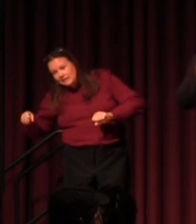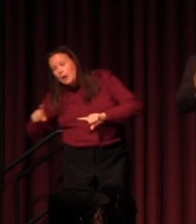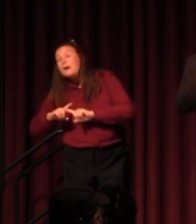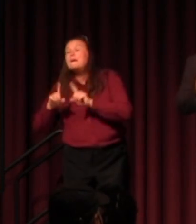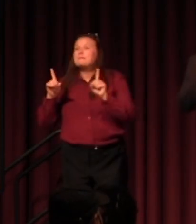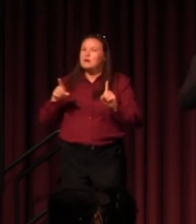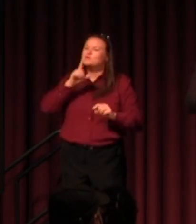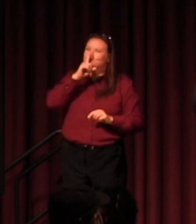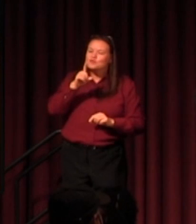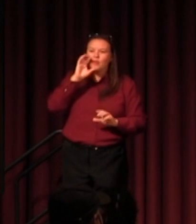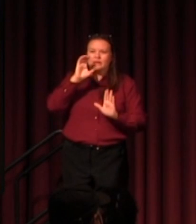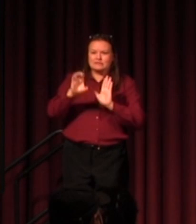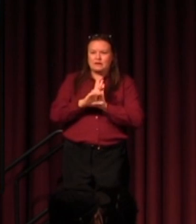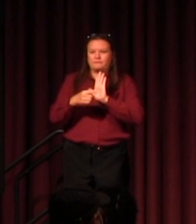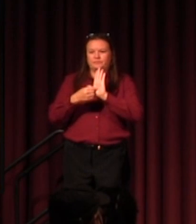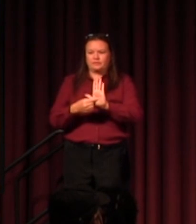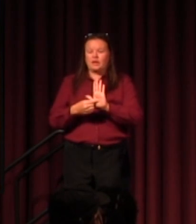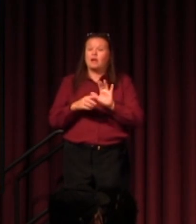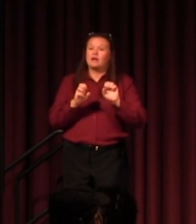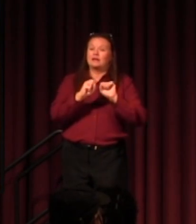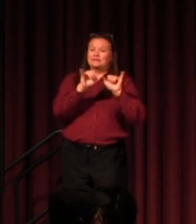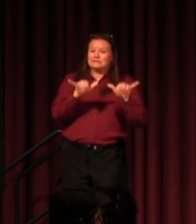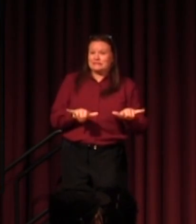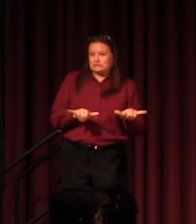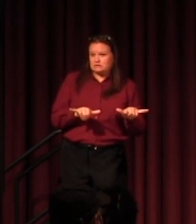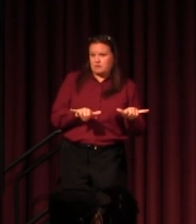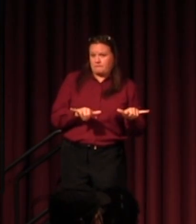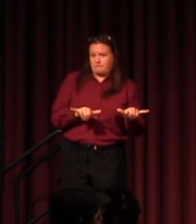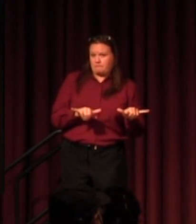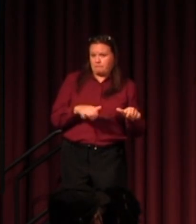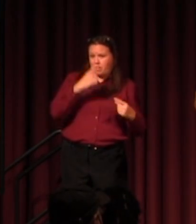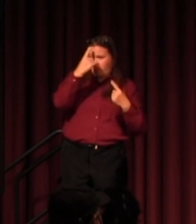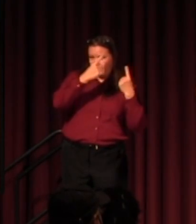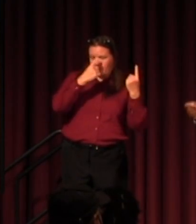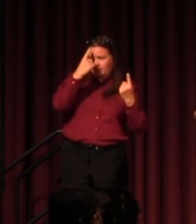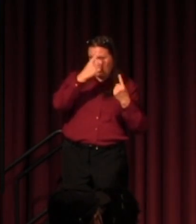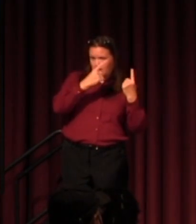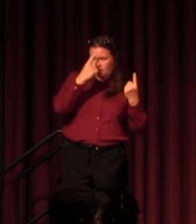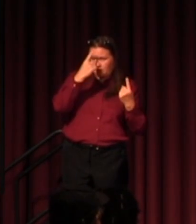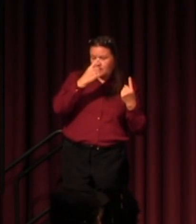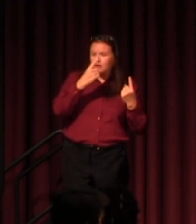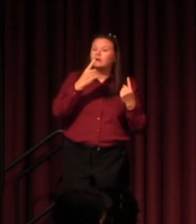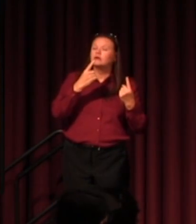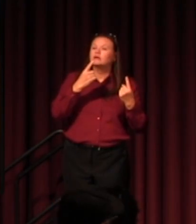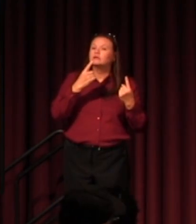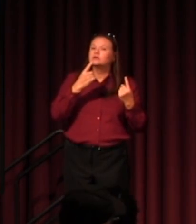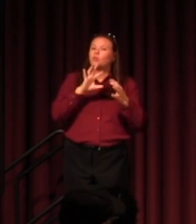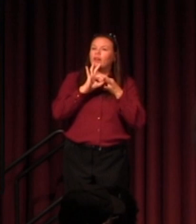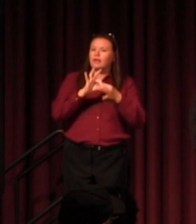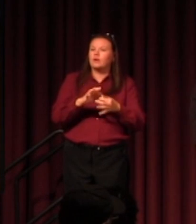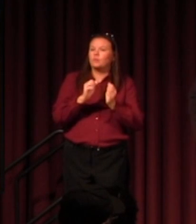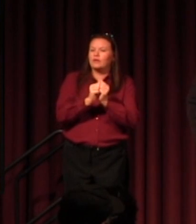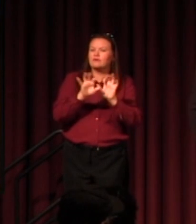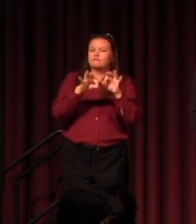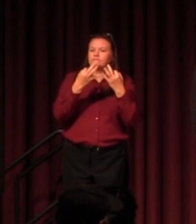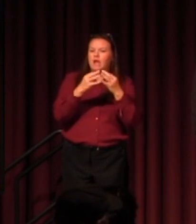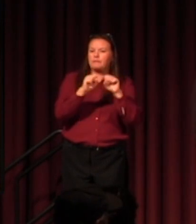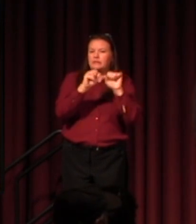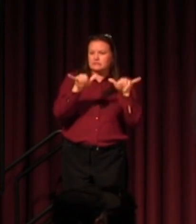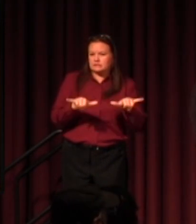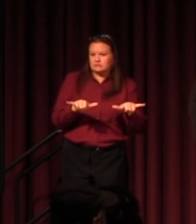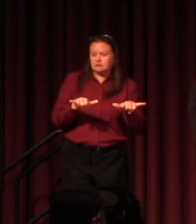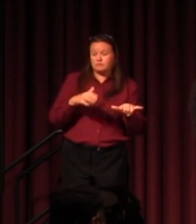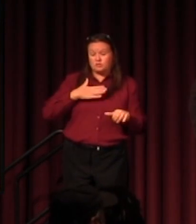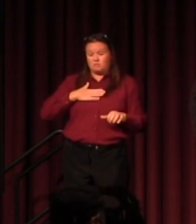the concept of systems thinking started off with family systems. So we're gonna look at this